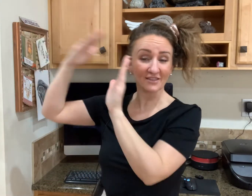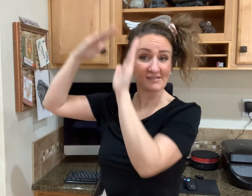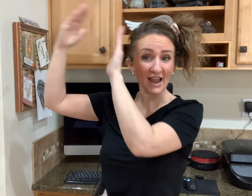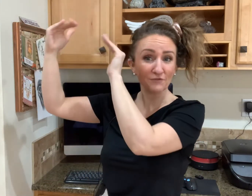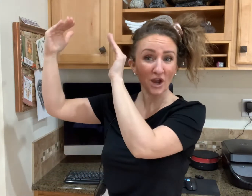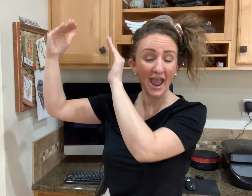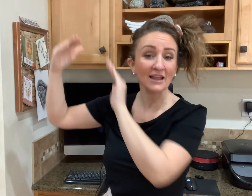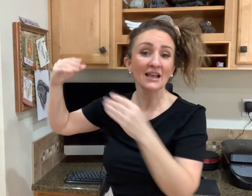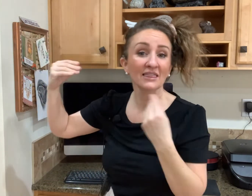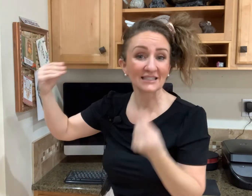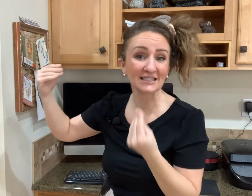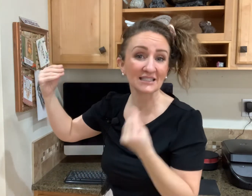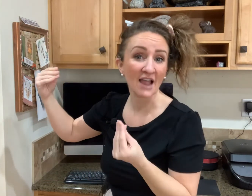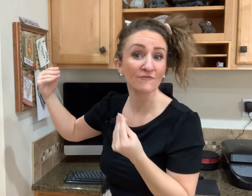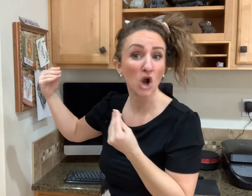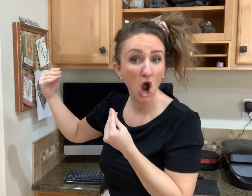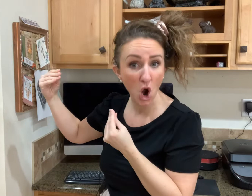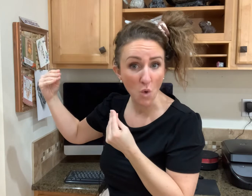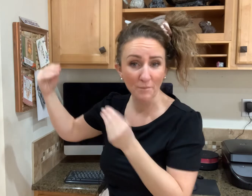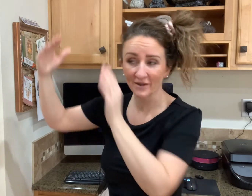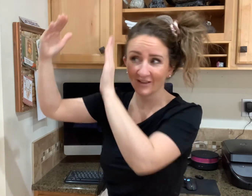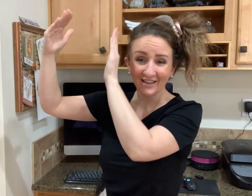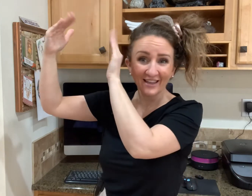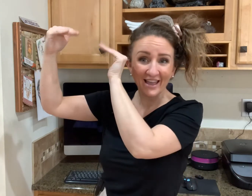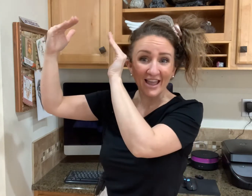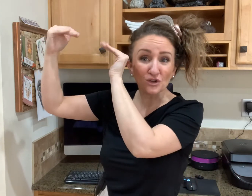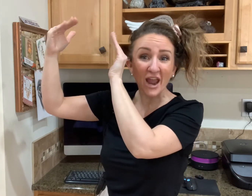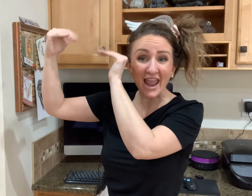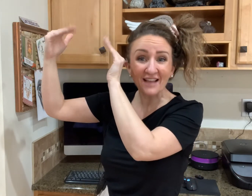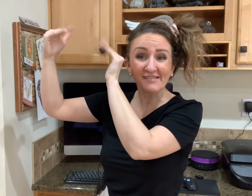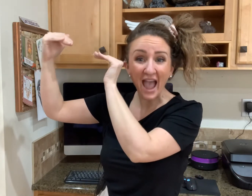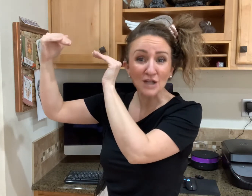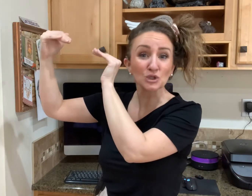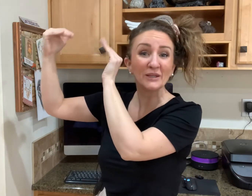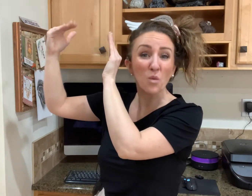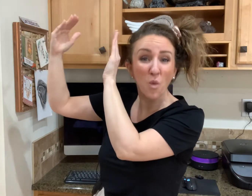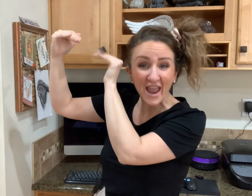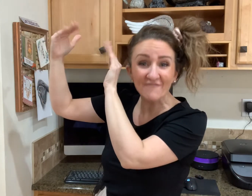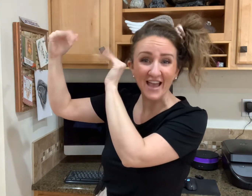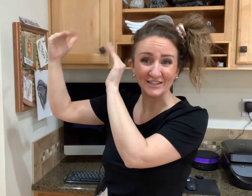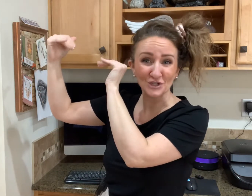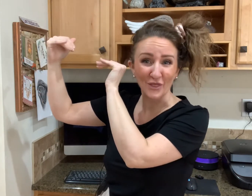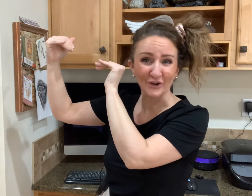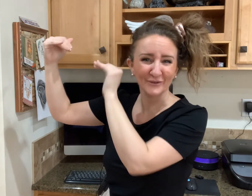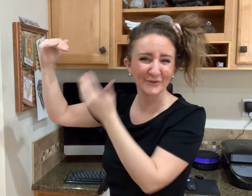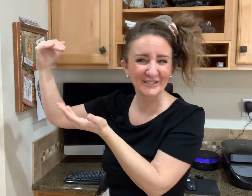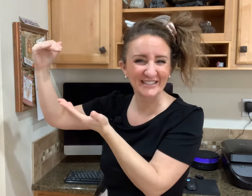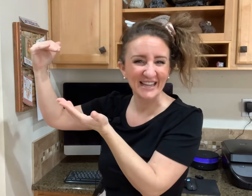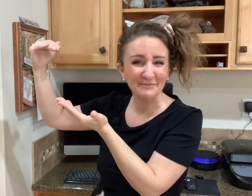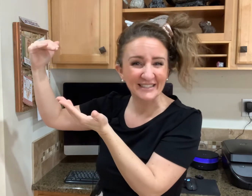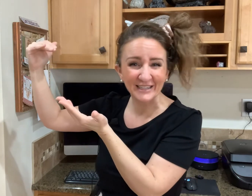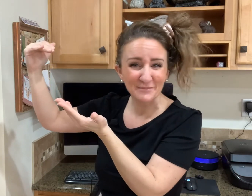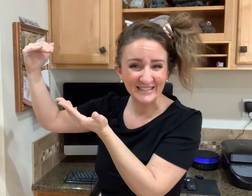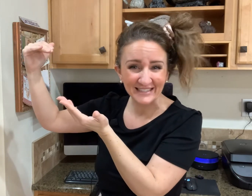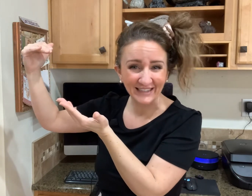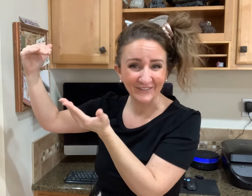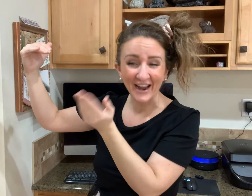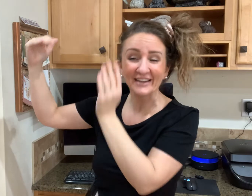side of your head. This is a sign for hope. And your hands actually wave at each other, which seems a little bit silly, right?